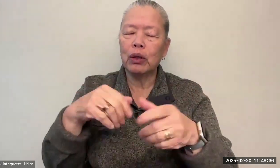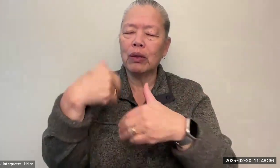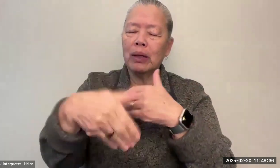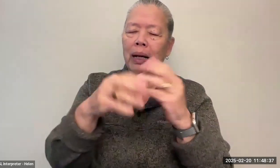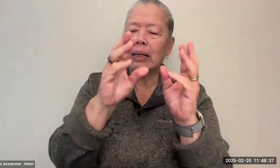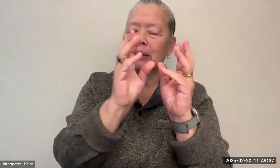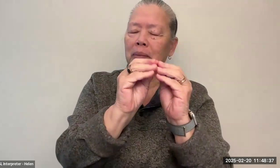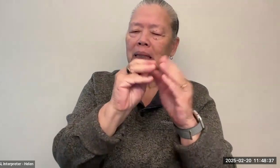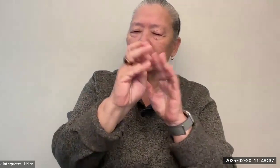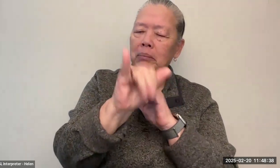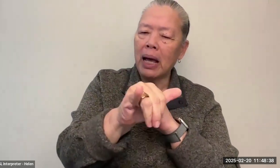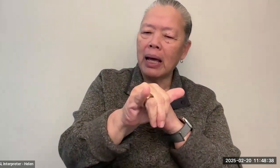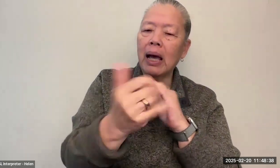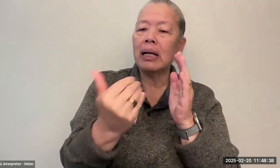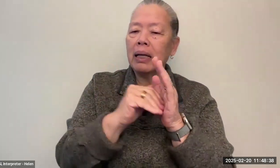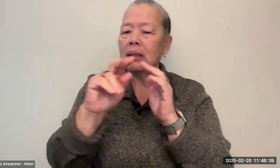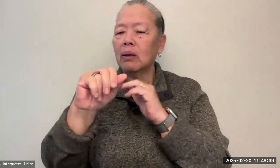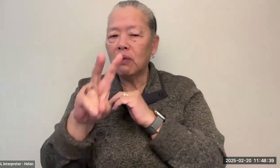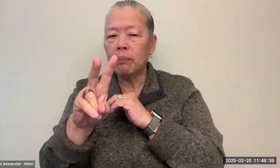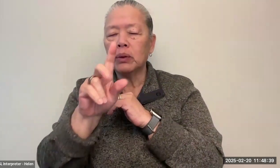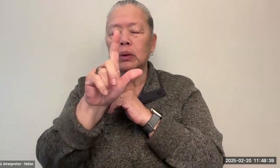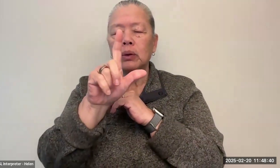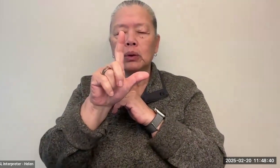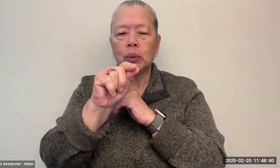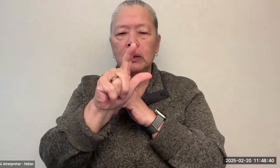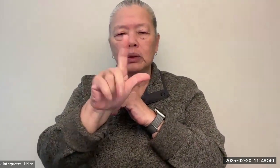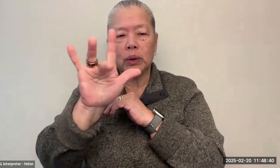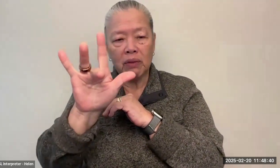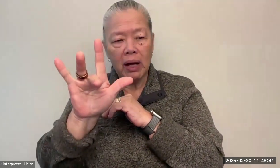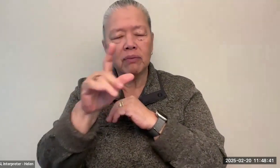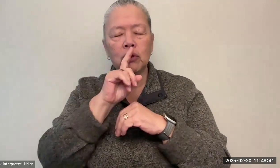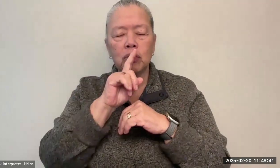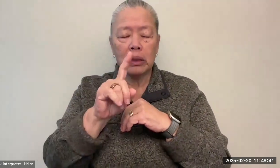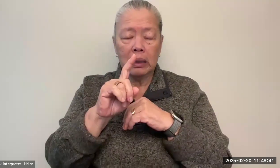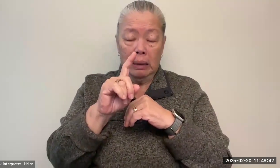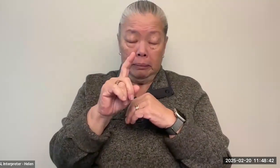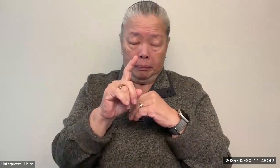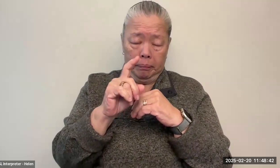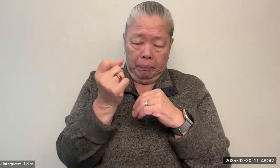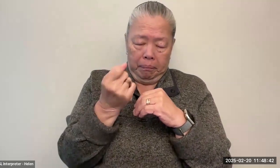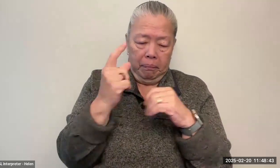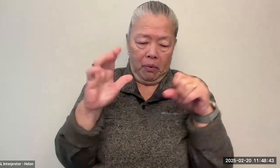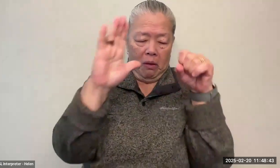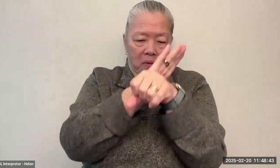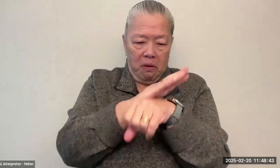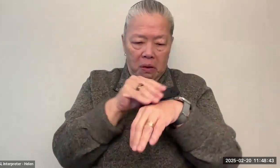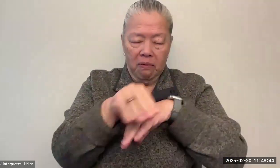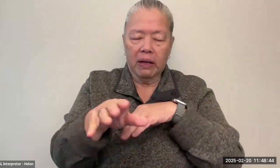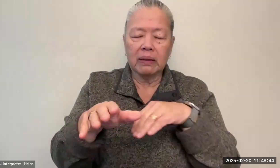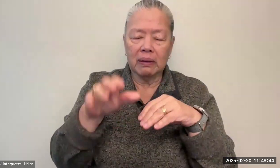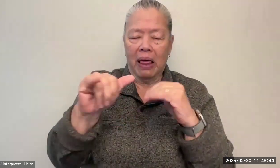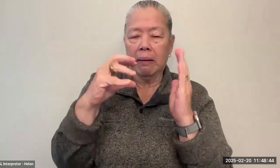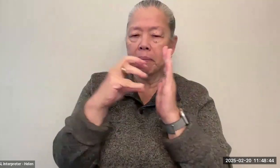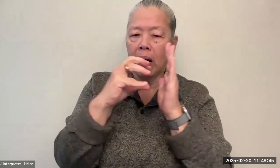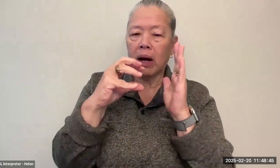of 2025 to further dissect what the parameters are related to paragraph 507, and then being able